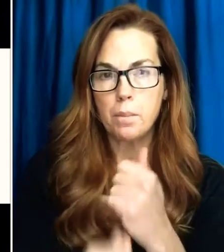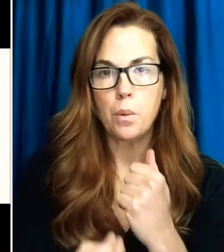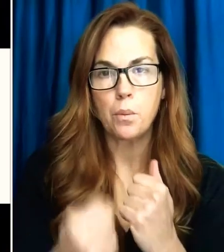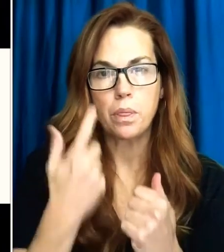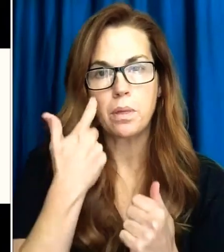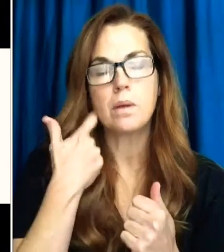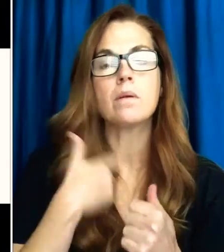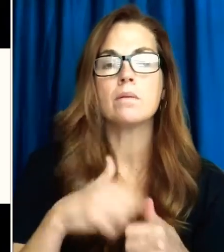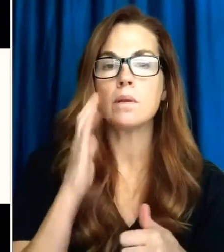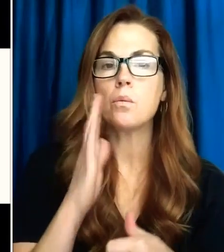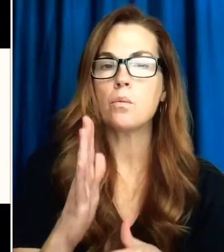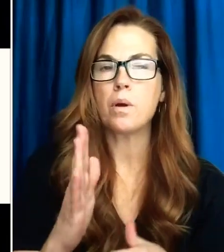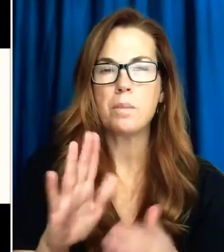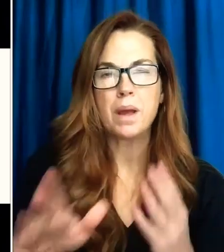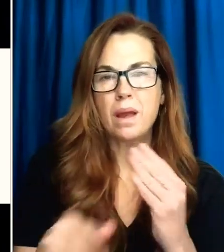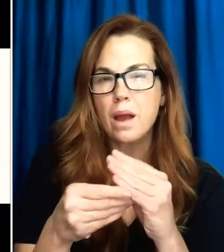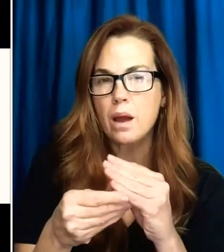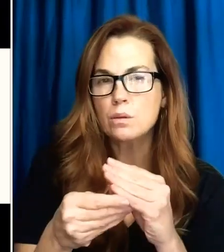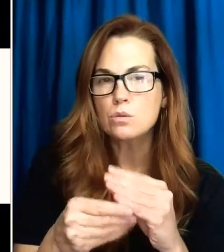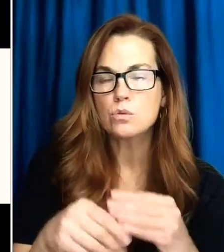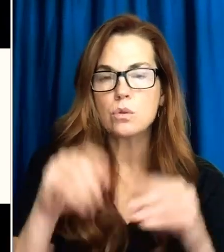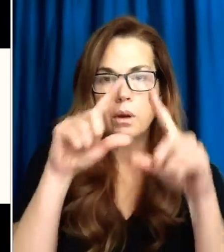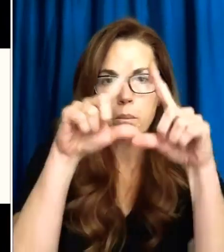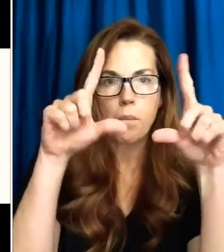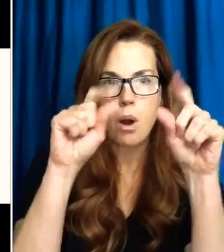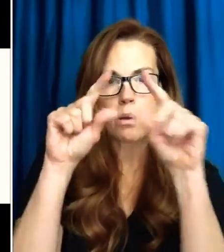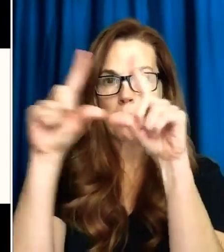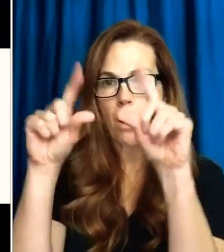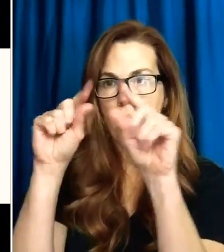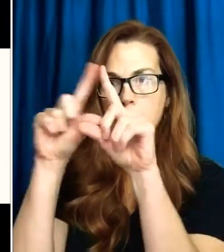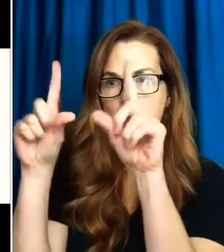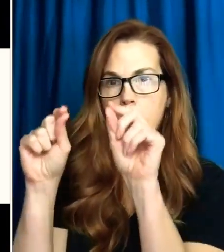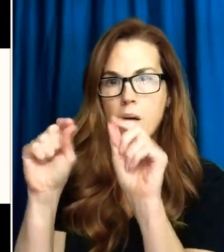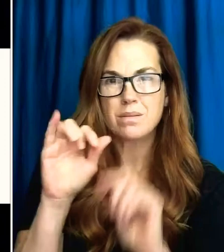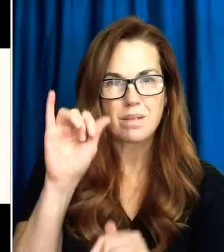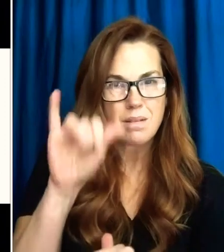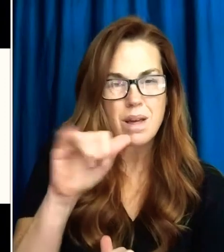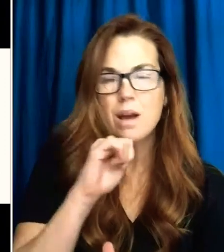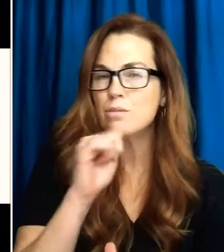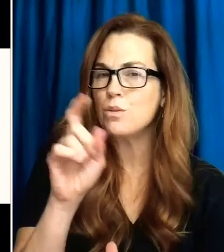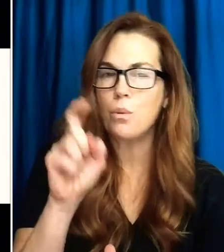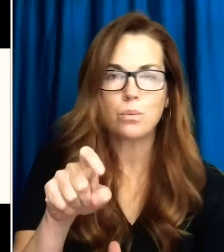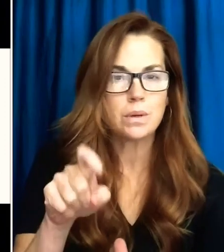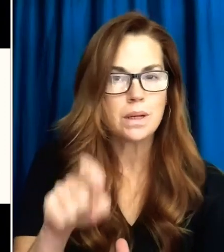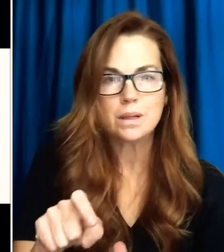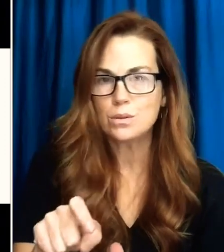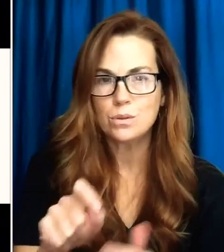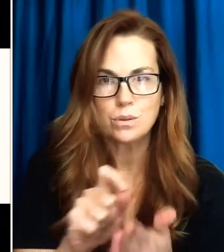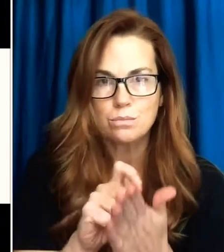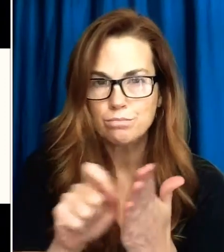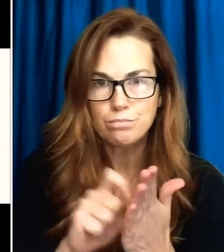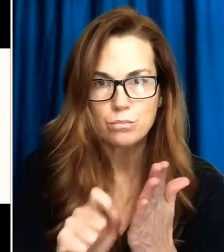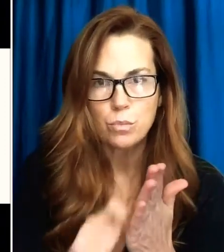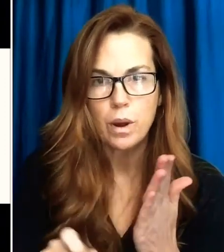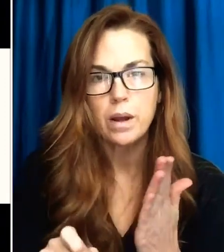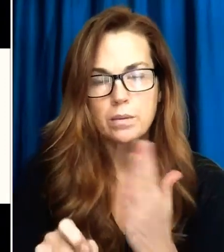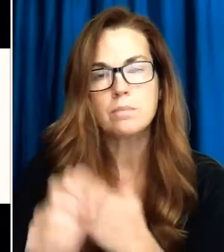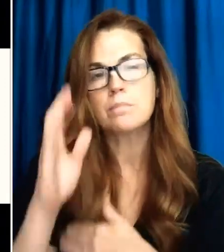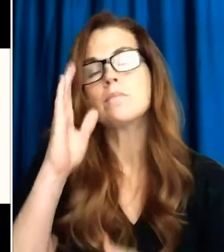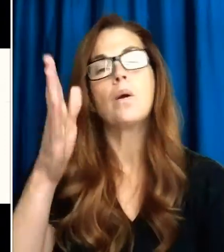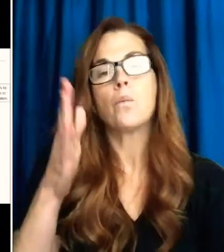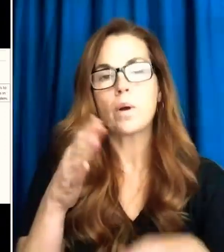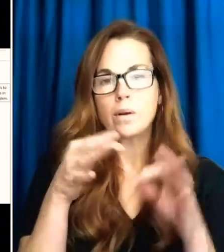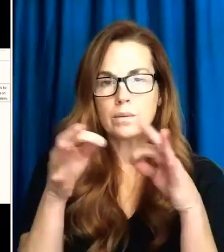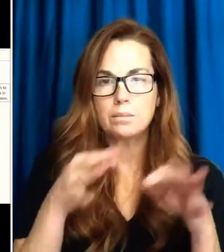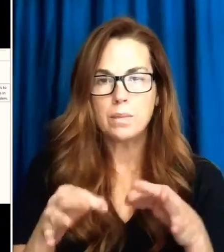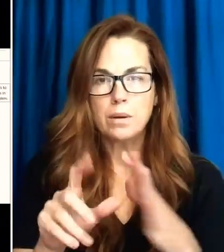garage or division house. You don't need to write those boxes. I'm going to explain to you what those are there for later on. Okay, so looking